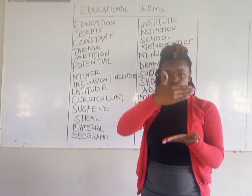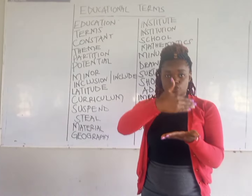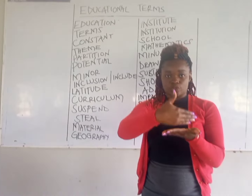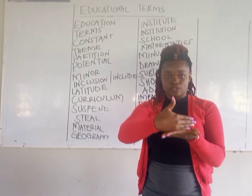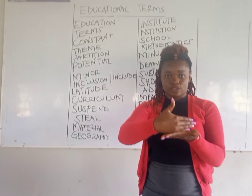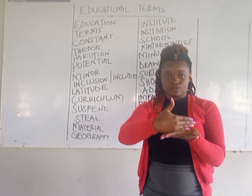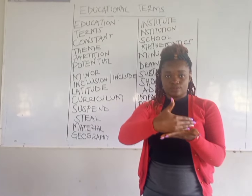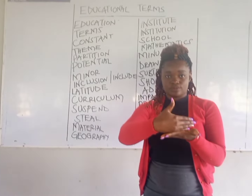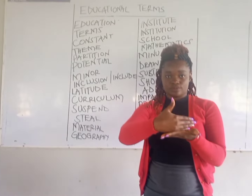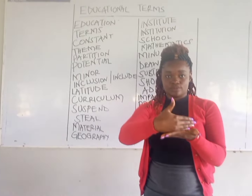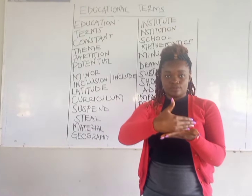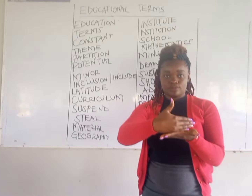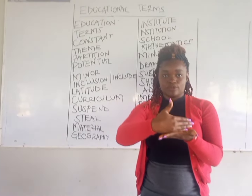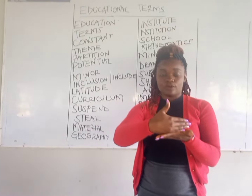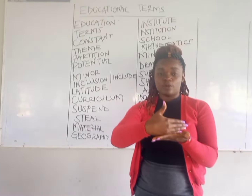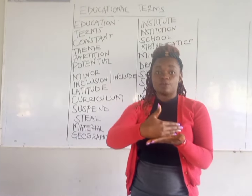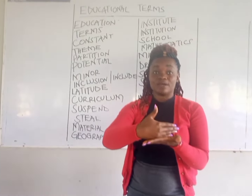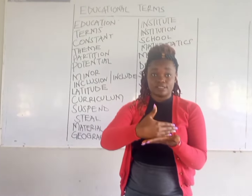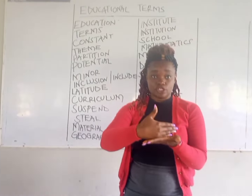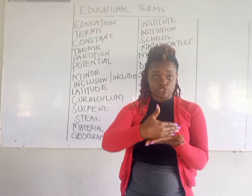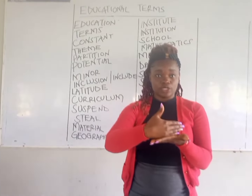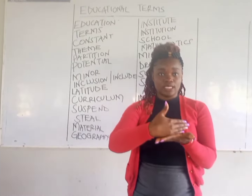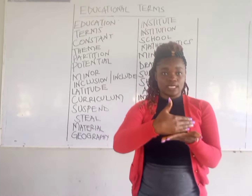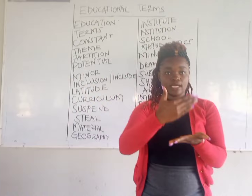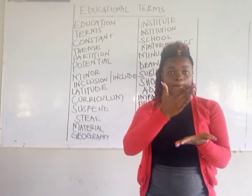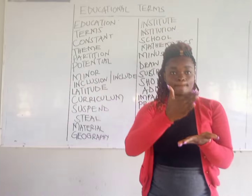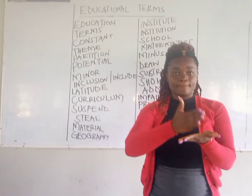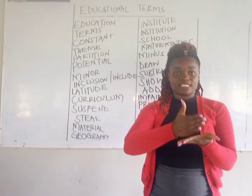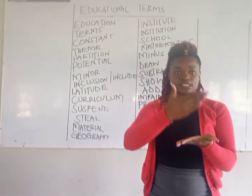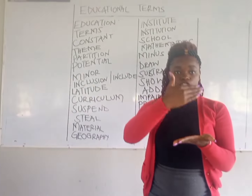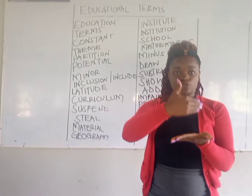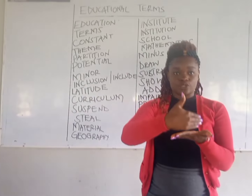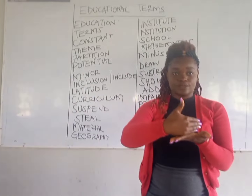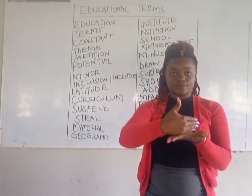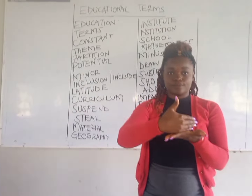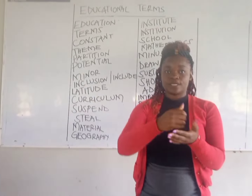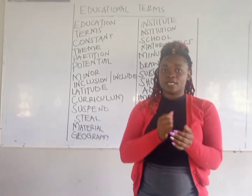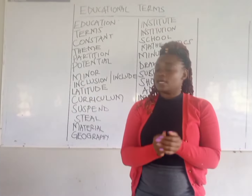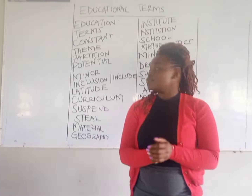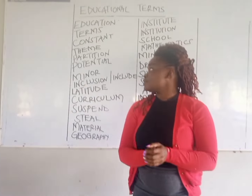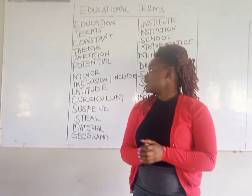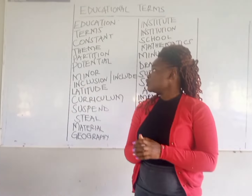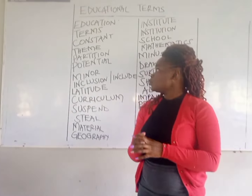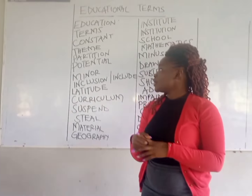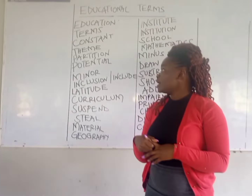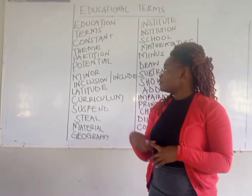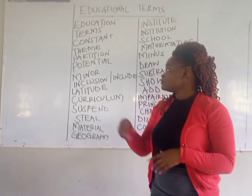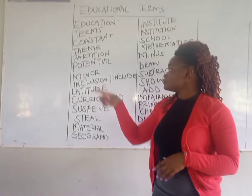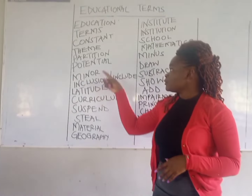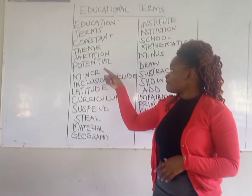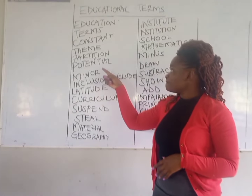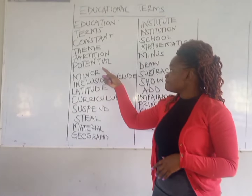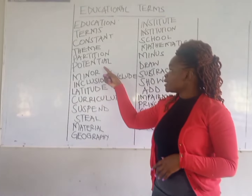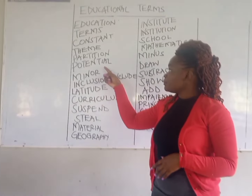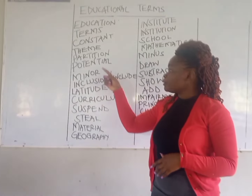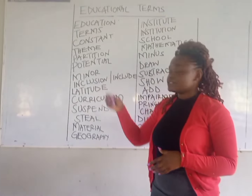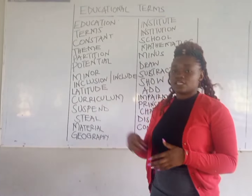Partition. The way we partition. Partition. Then we have